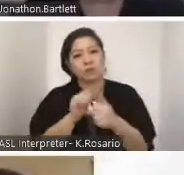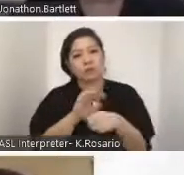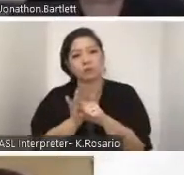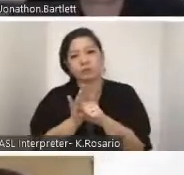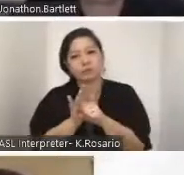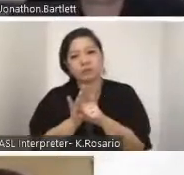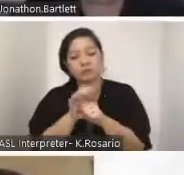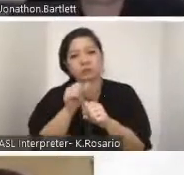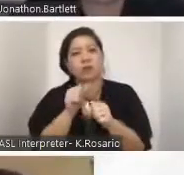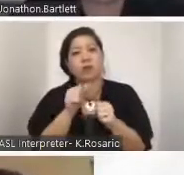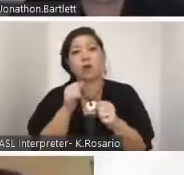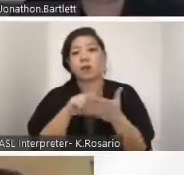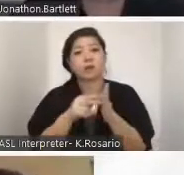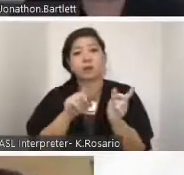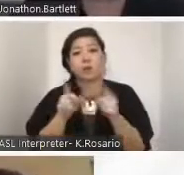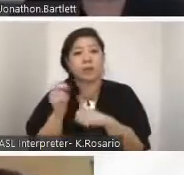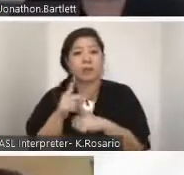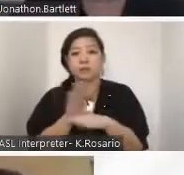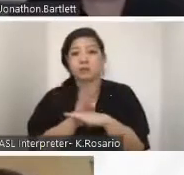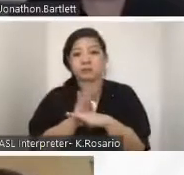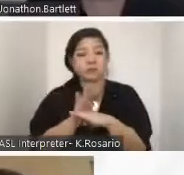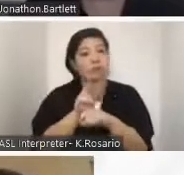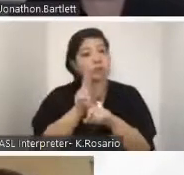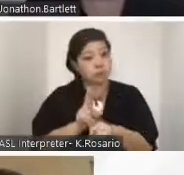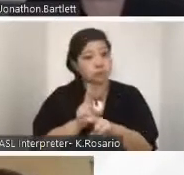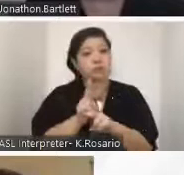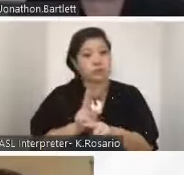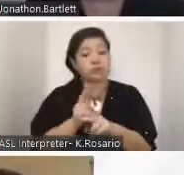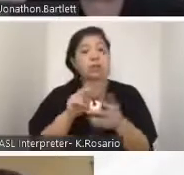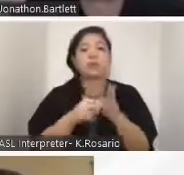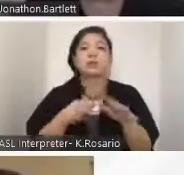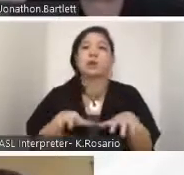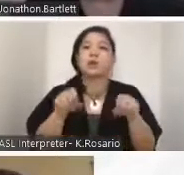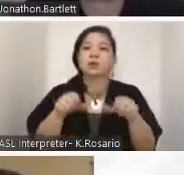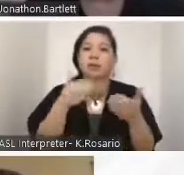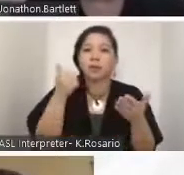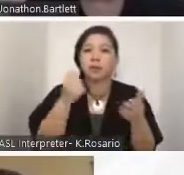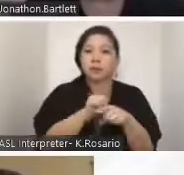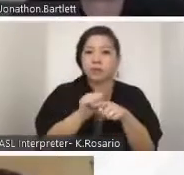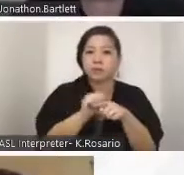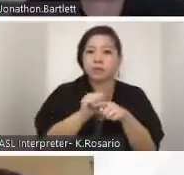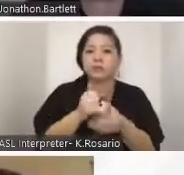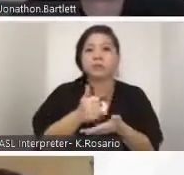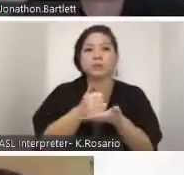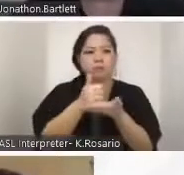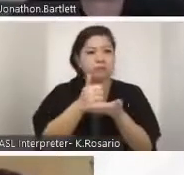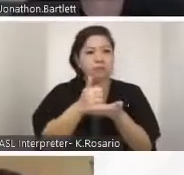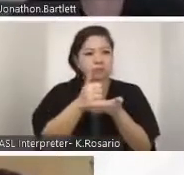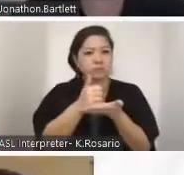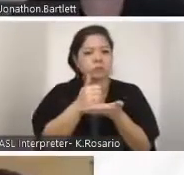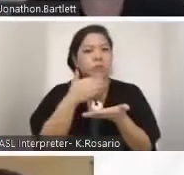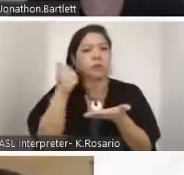mean going back to business as usual. It means adopting best practices to protect ourselves and our community for